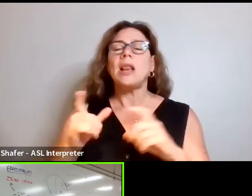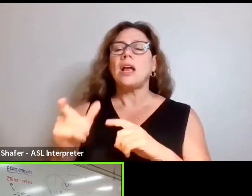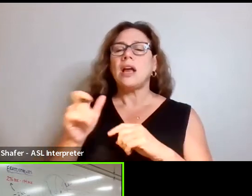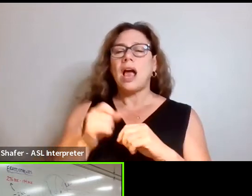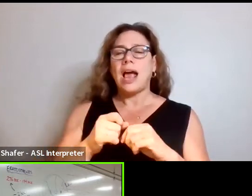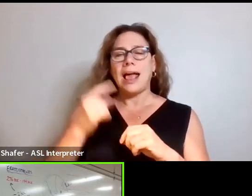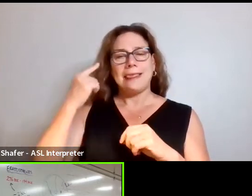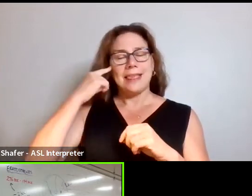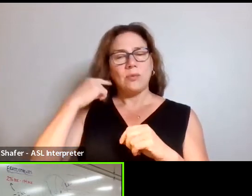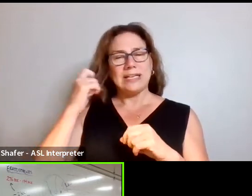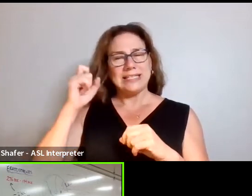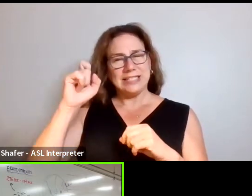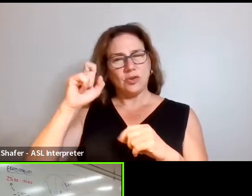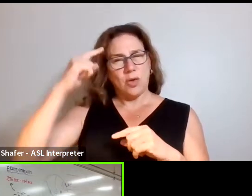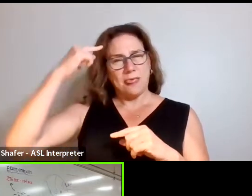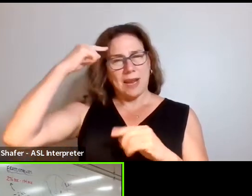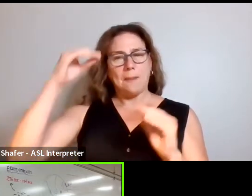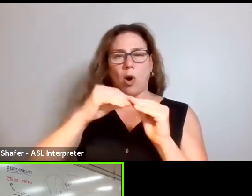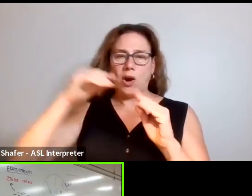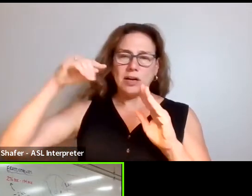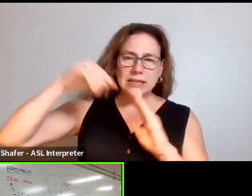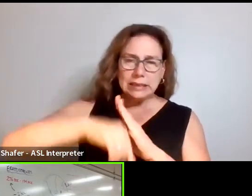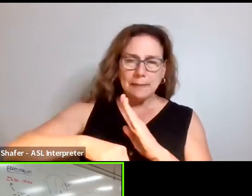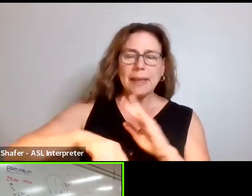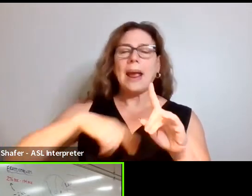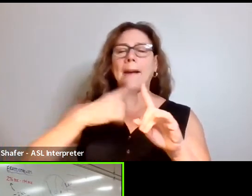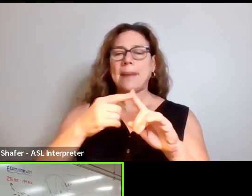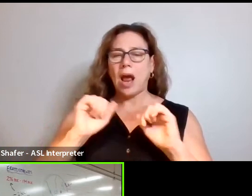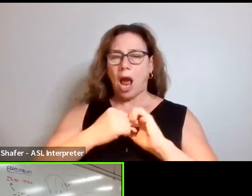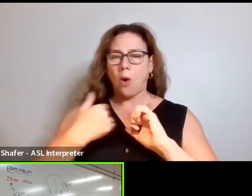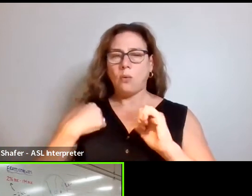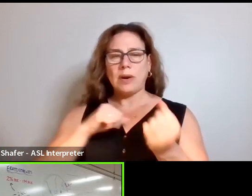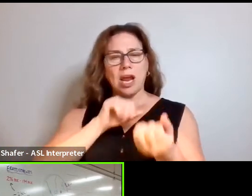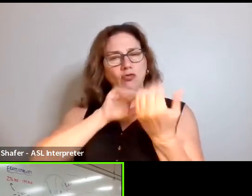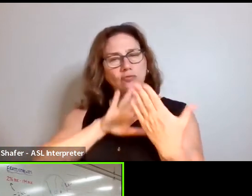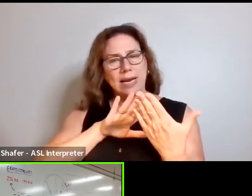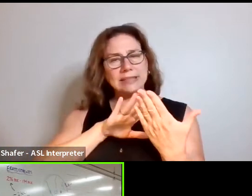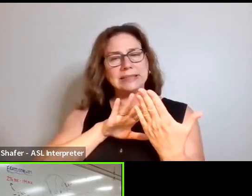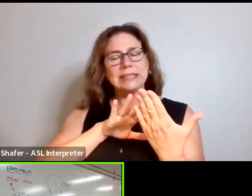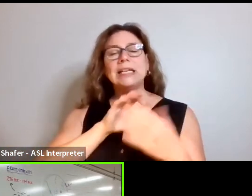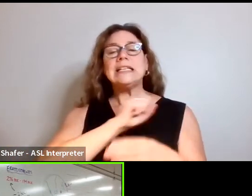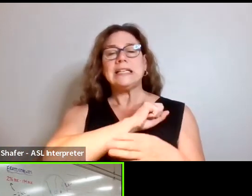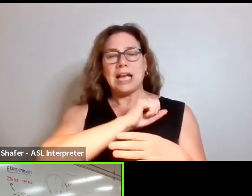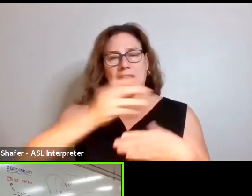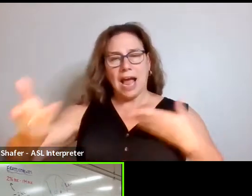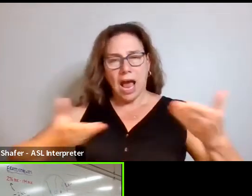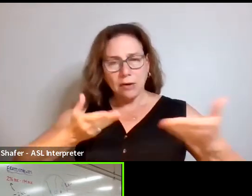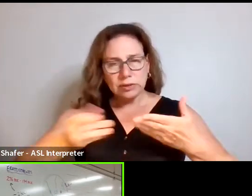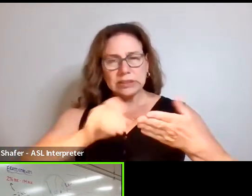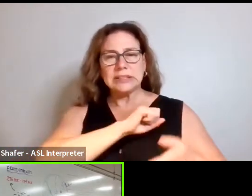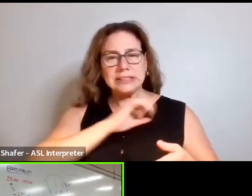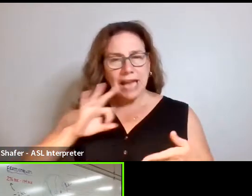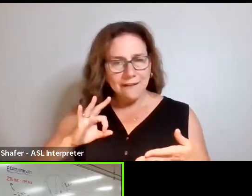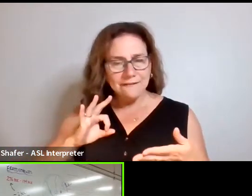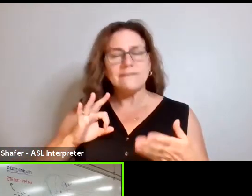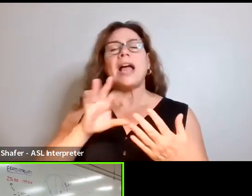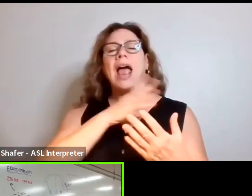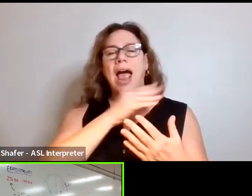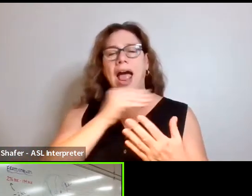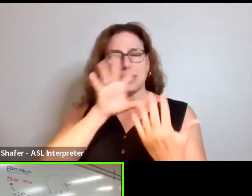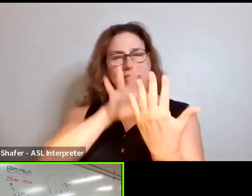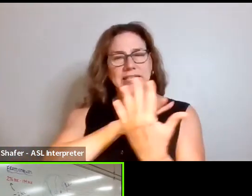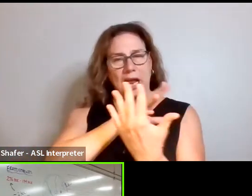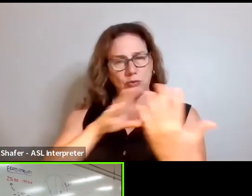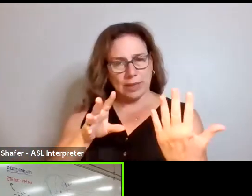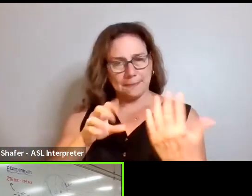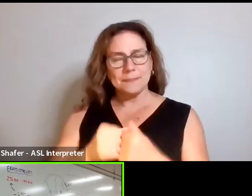thoughtful about how we address staffing and scheduling at the school. Not